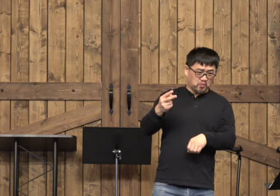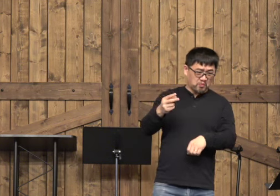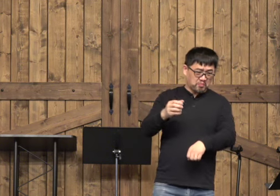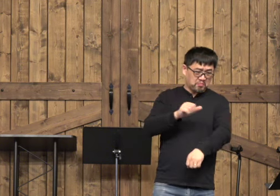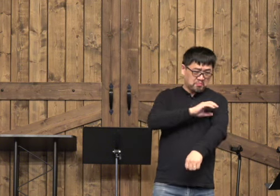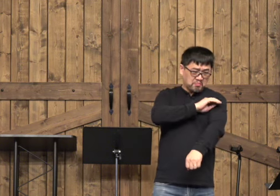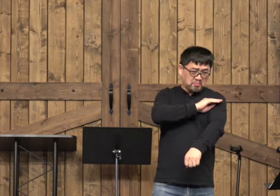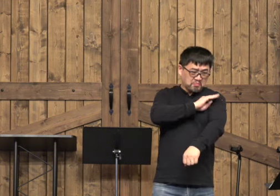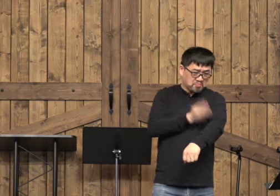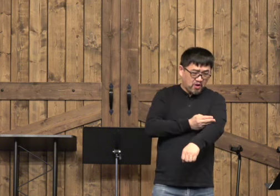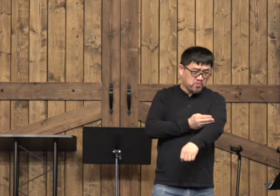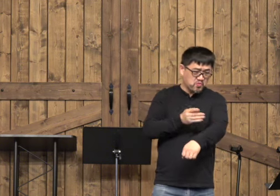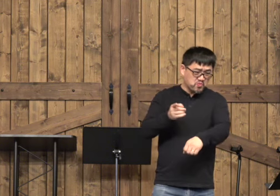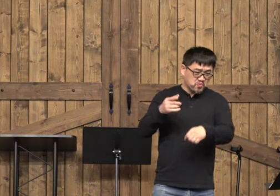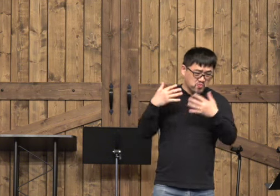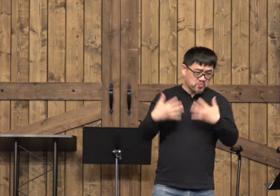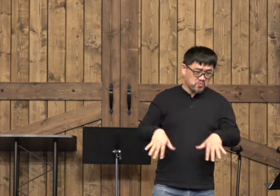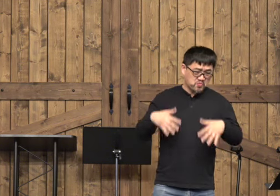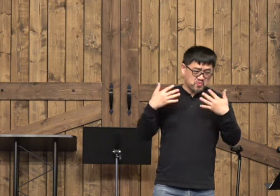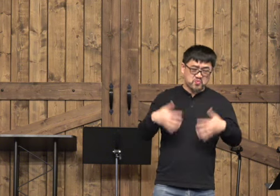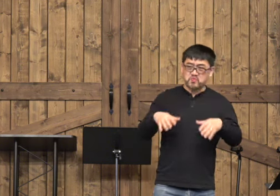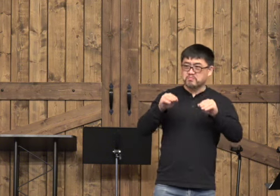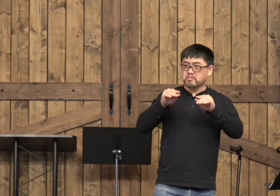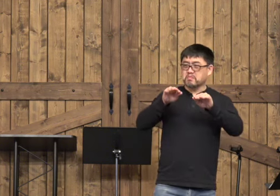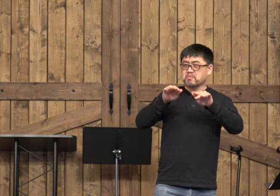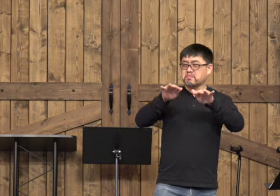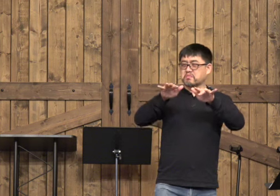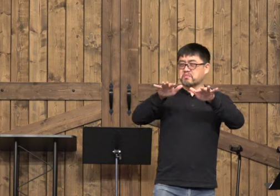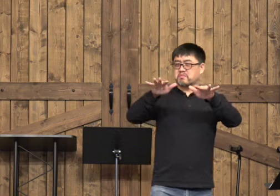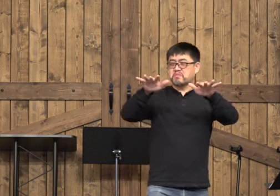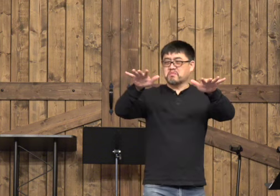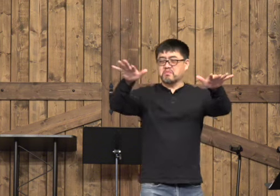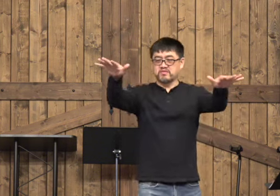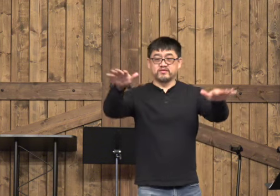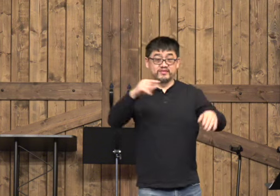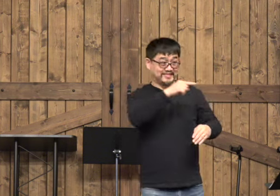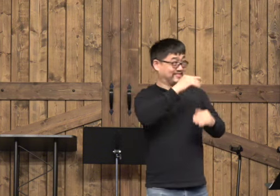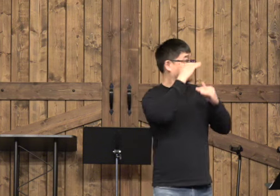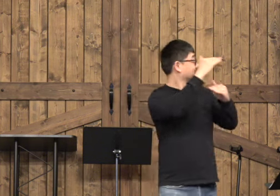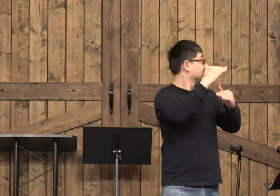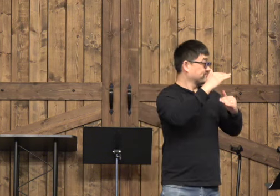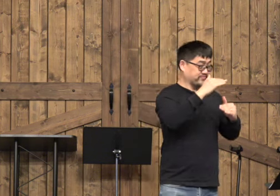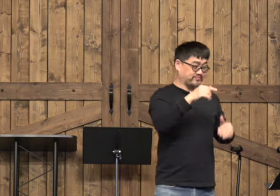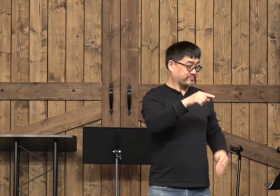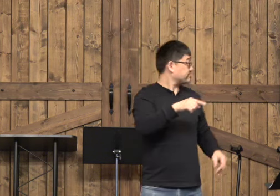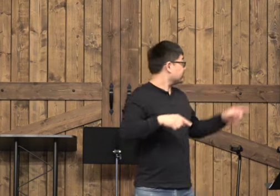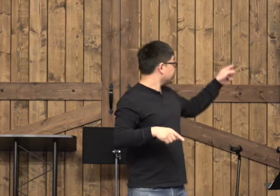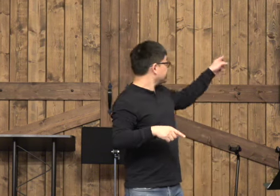And saw that that person was restored. And that Jesus had the authority to command the demons.